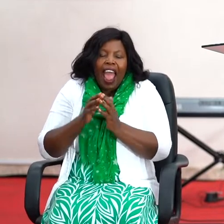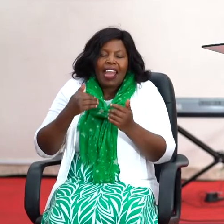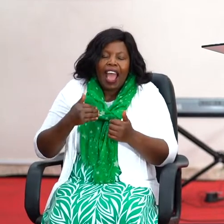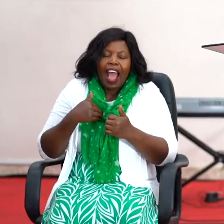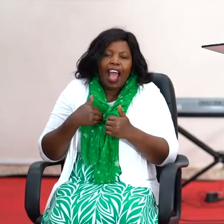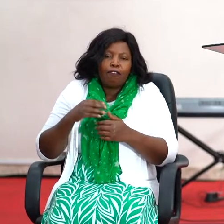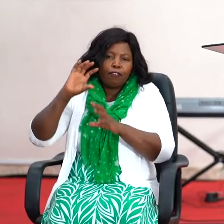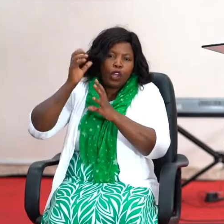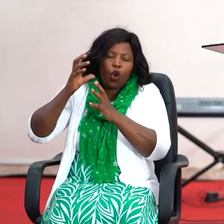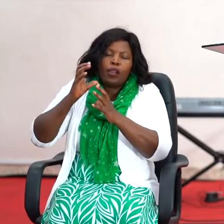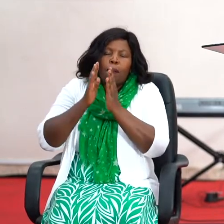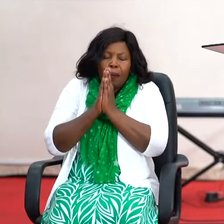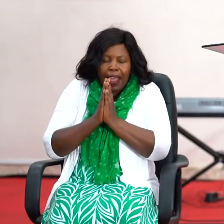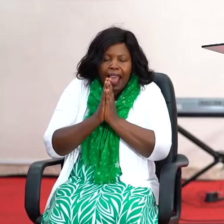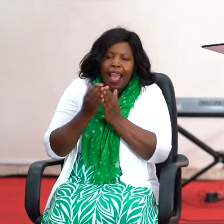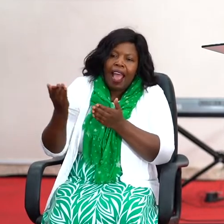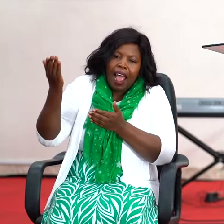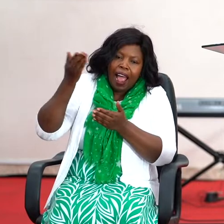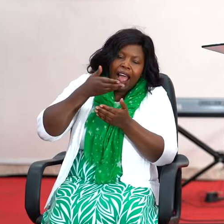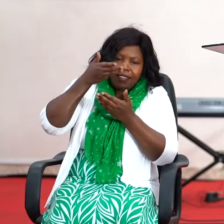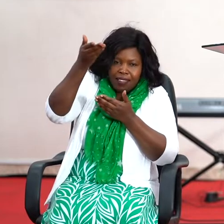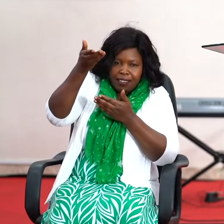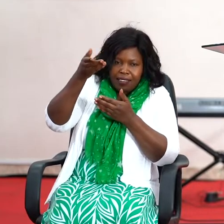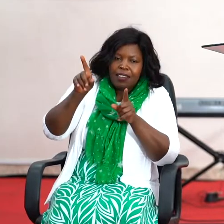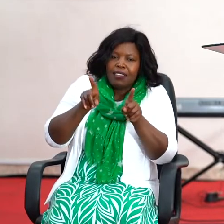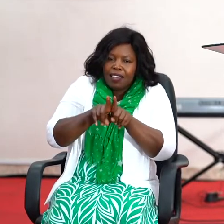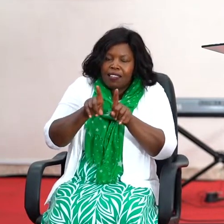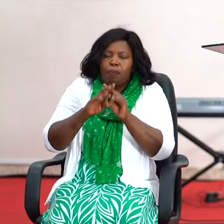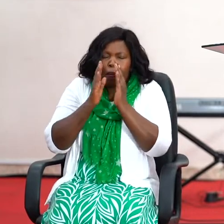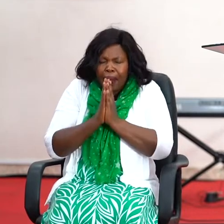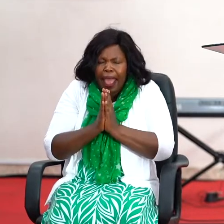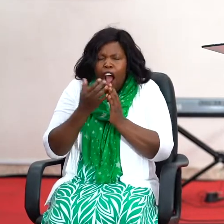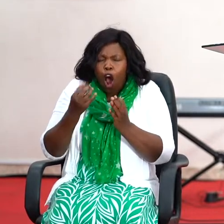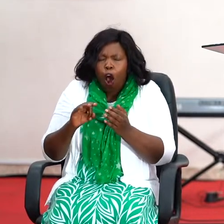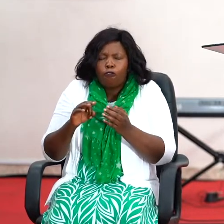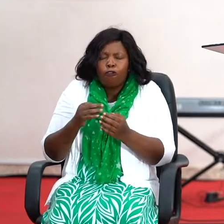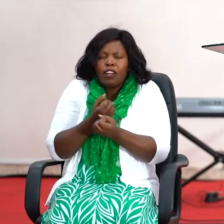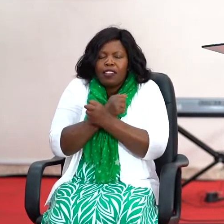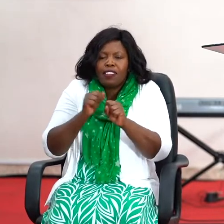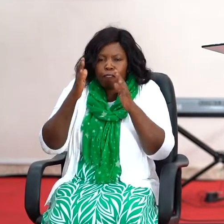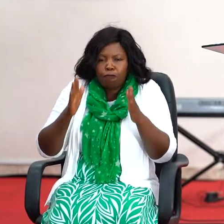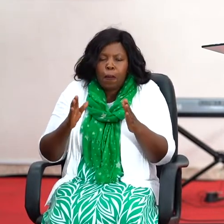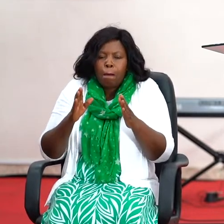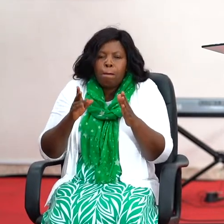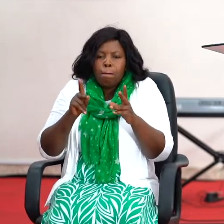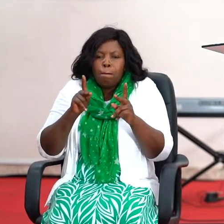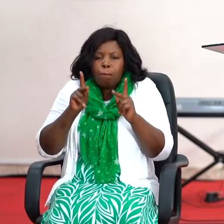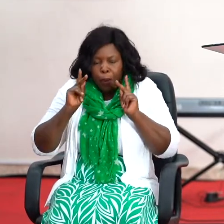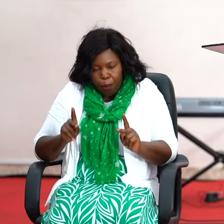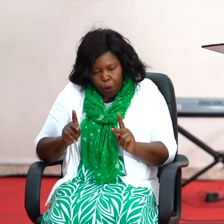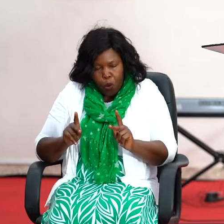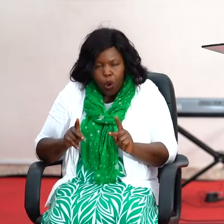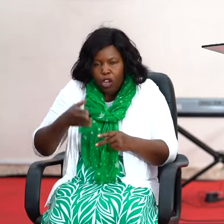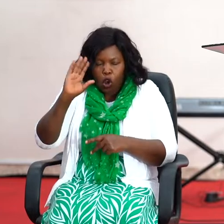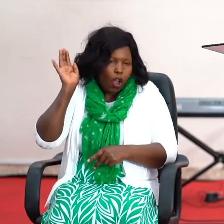the throne. The smoke of the incense, together with the prayers of the saint, went up before God from the angel's